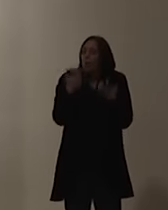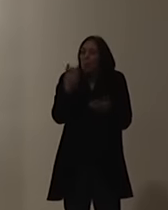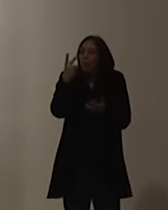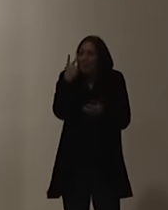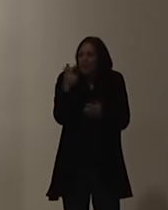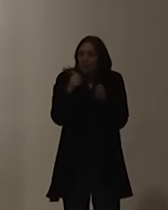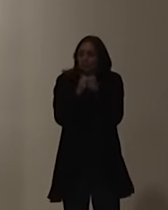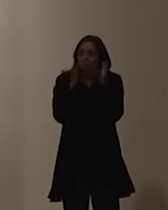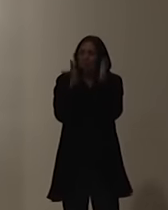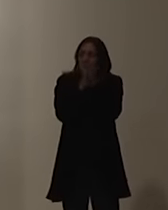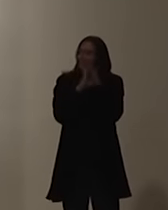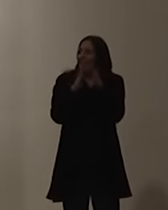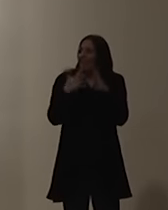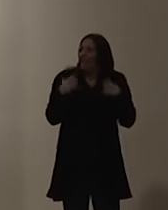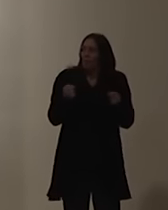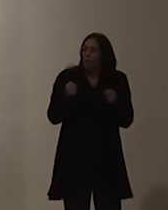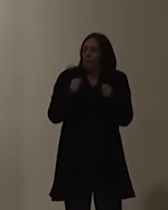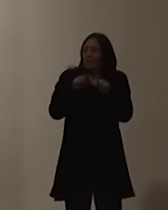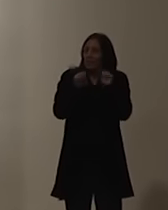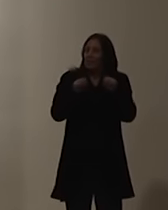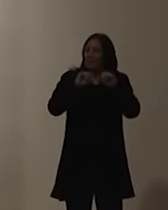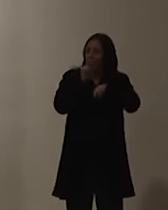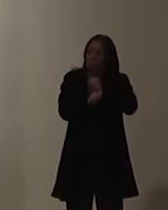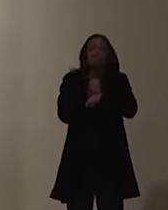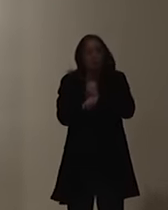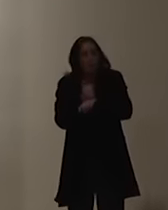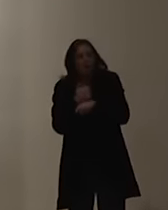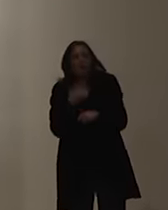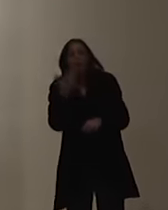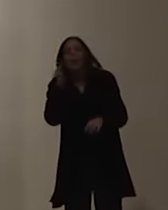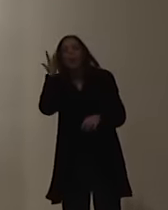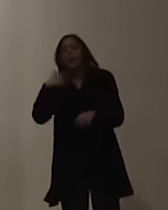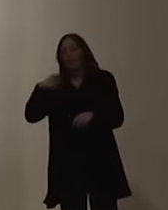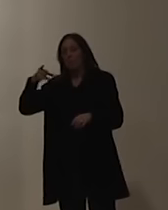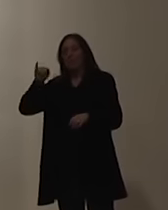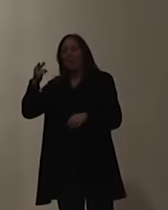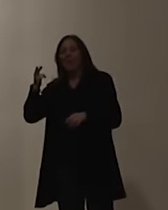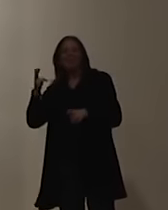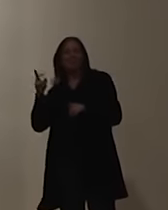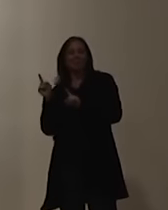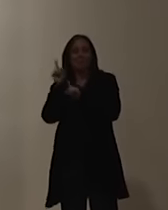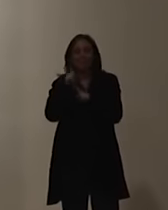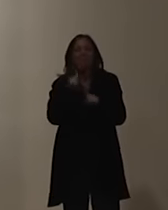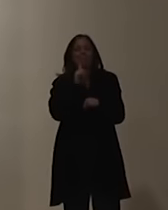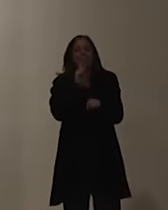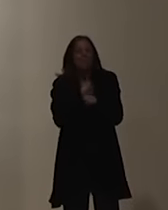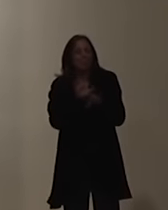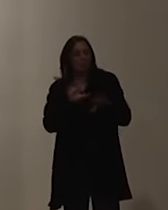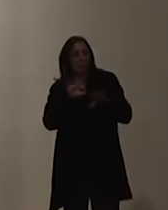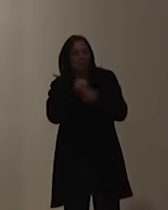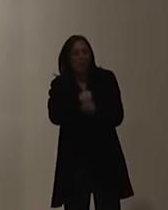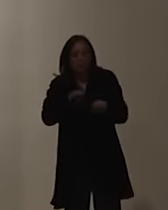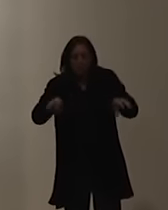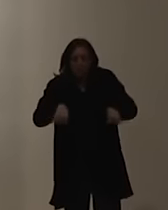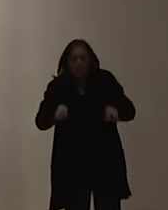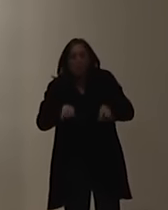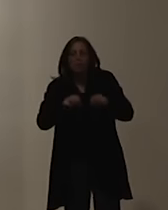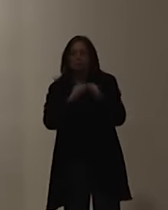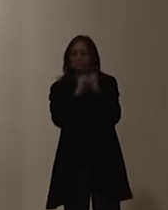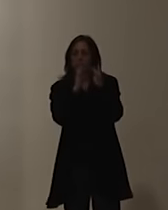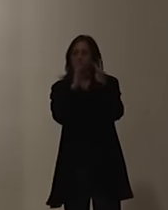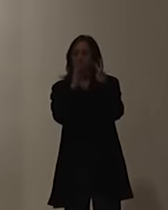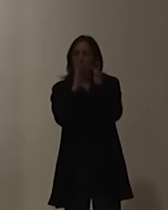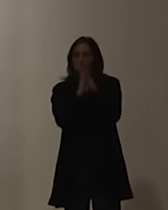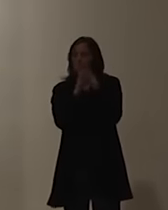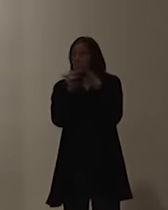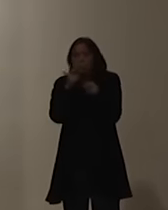I'm lucky because Partners in Health was part of it. Got to see the elaboration over a really short amount of time